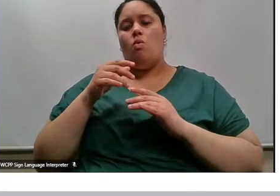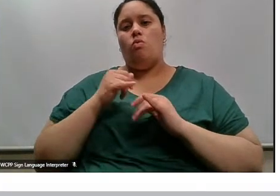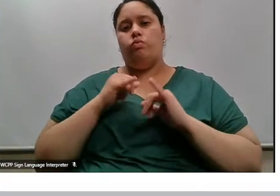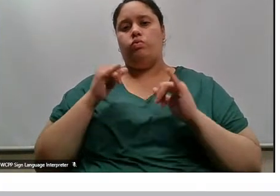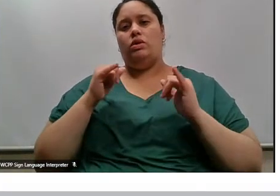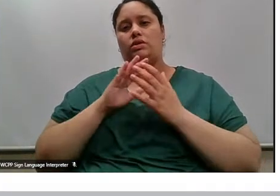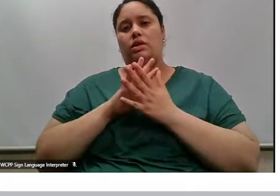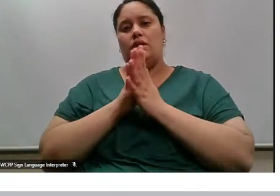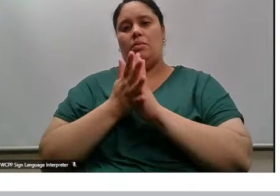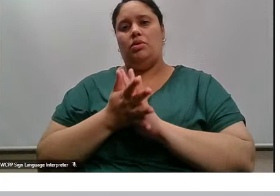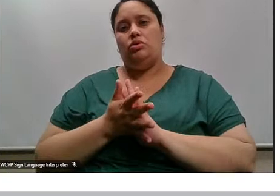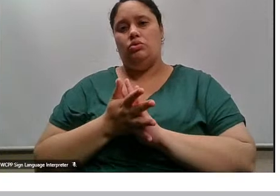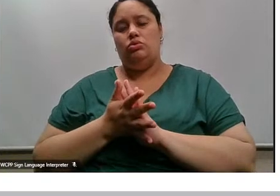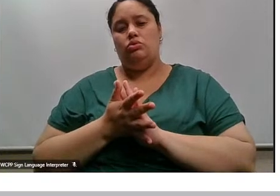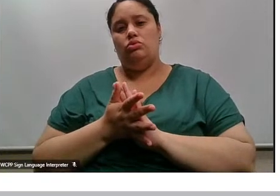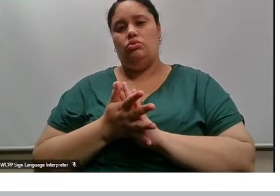and,